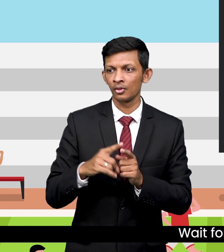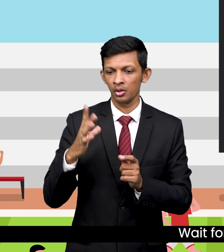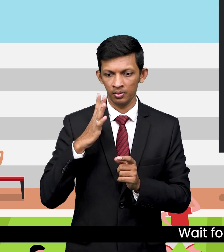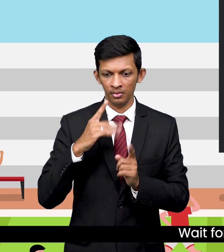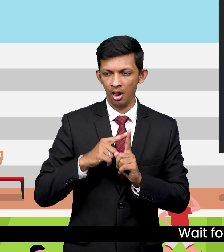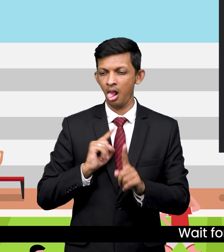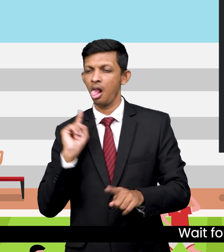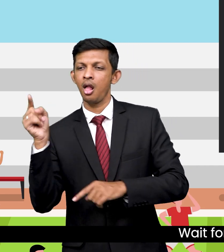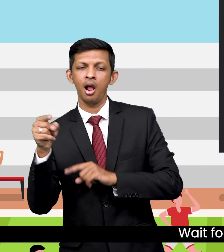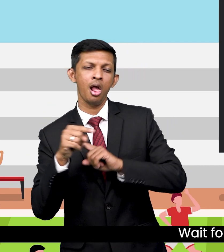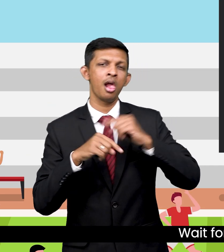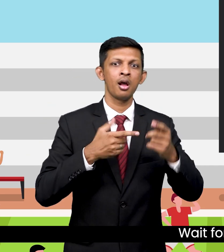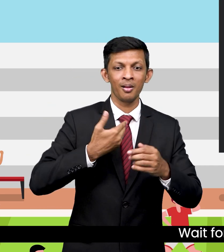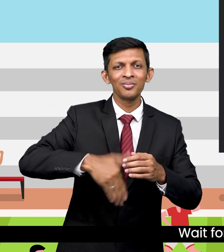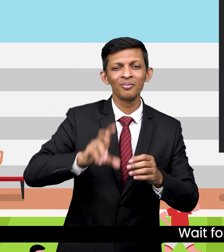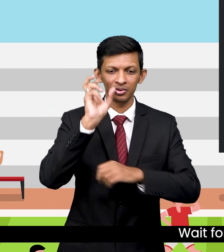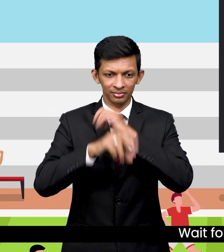wait for your turn,